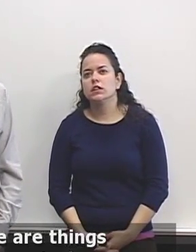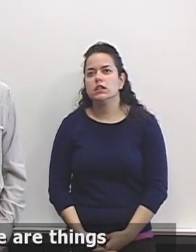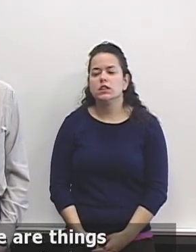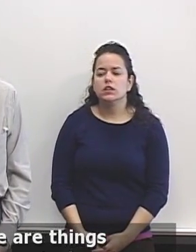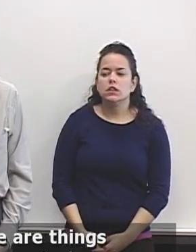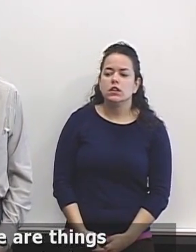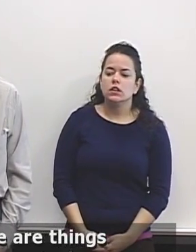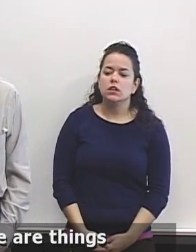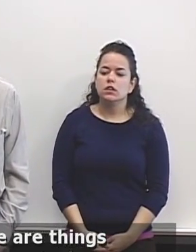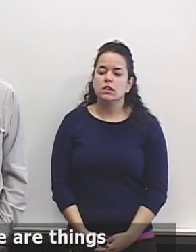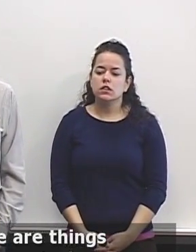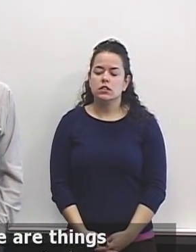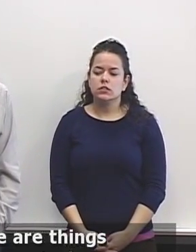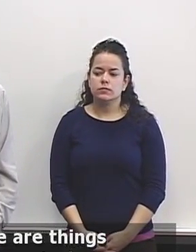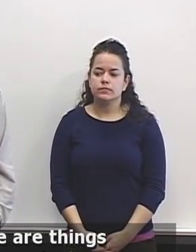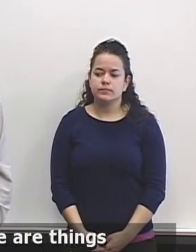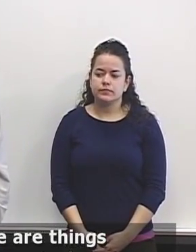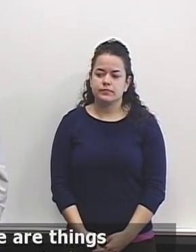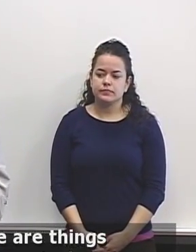not